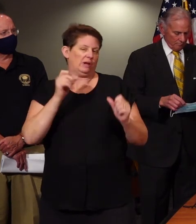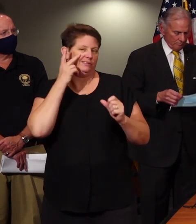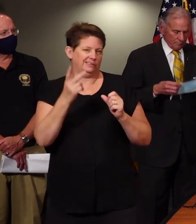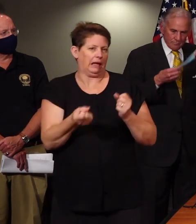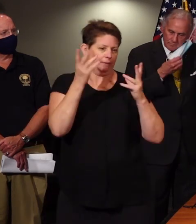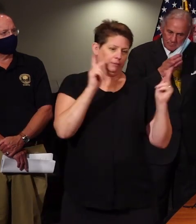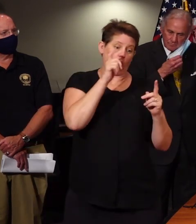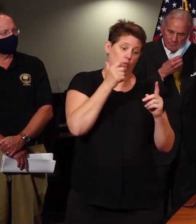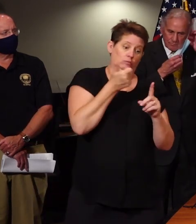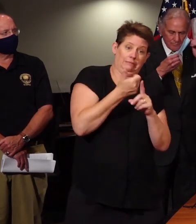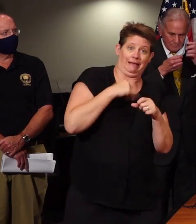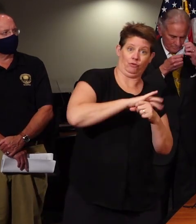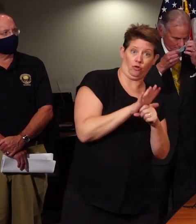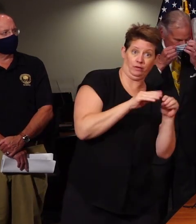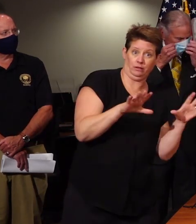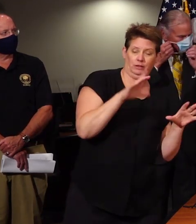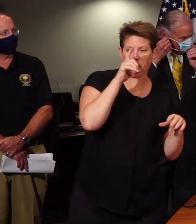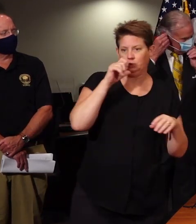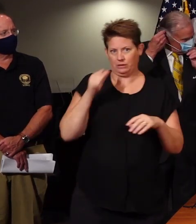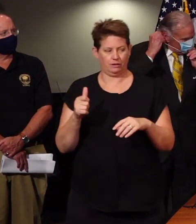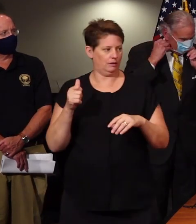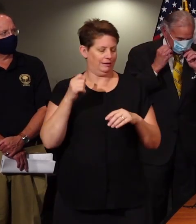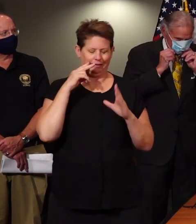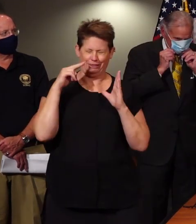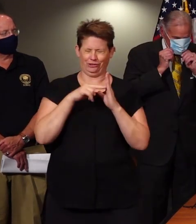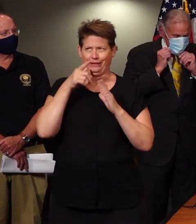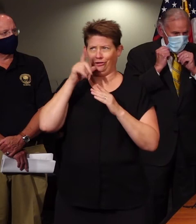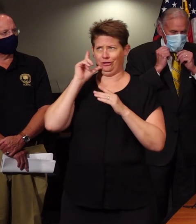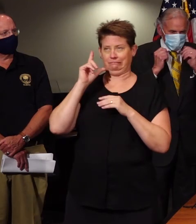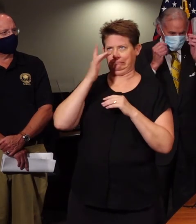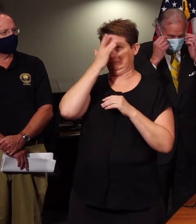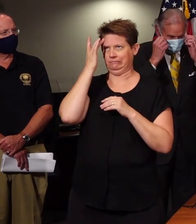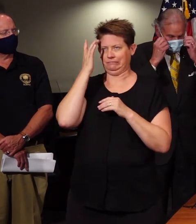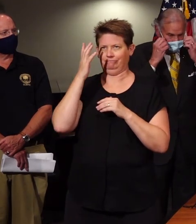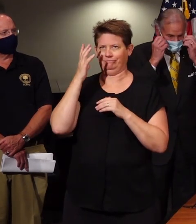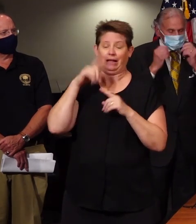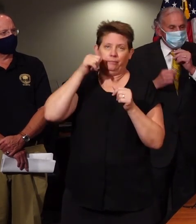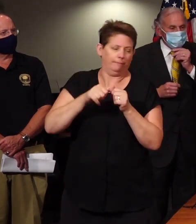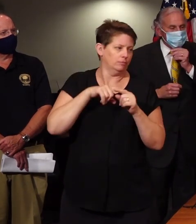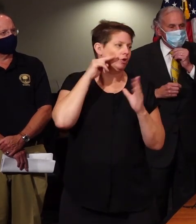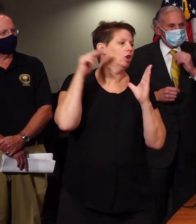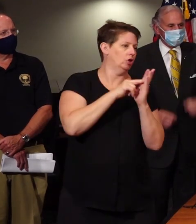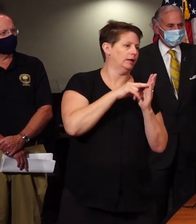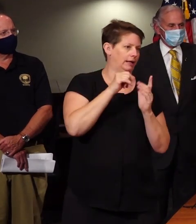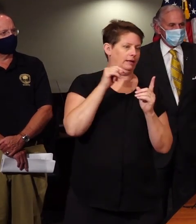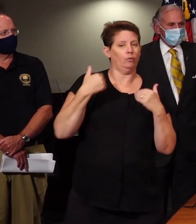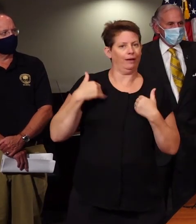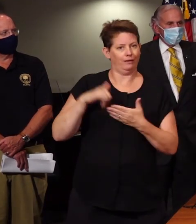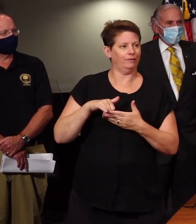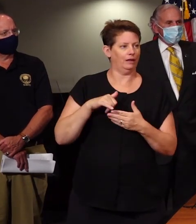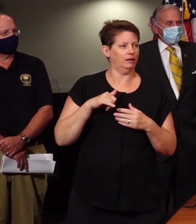COVID-19 infected, and I actually looked at that figure earlier, but we can get that for you. I don't know if Mr. Taylor has that